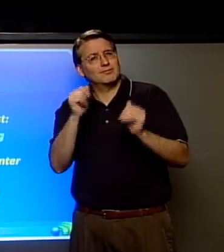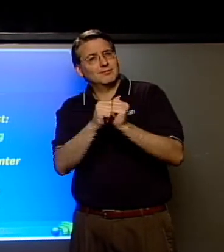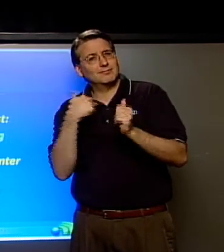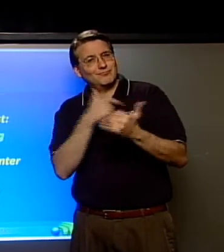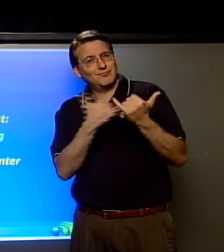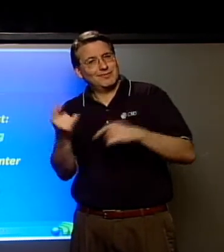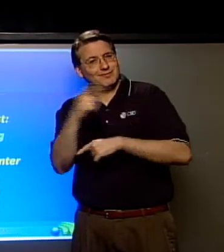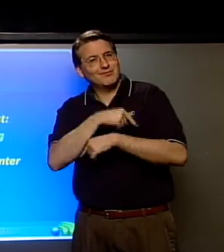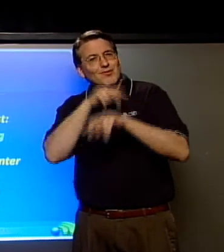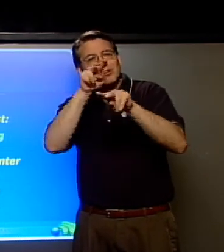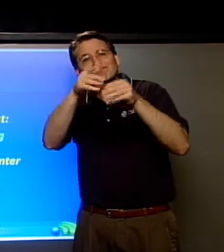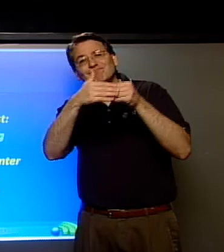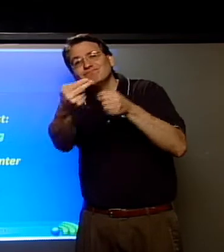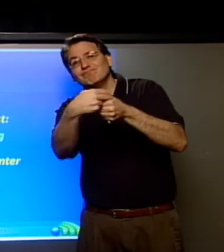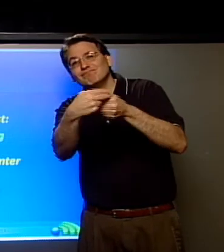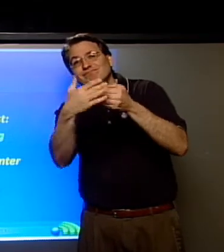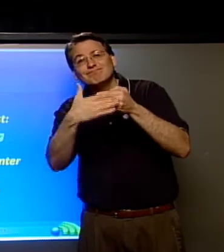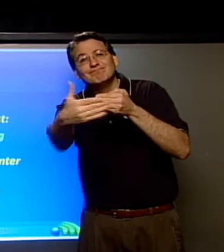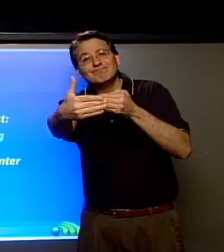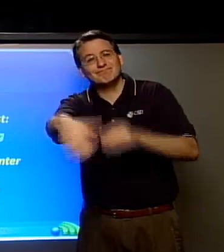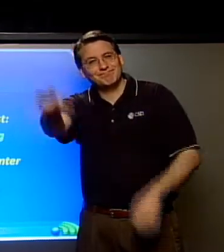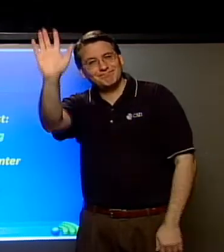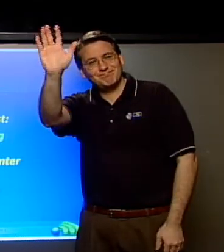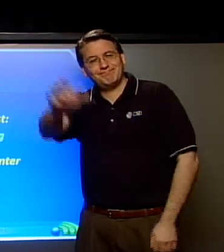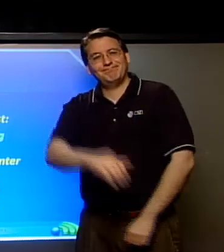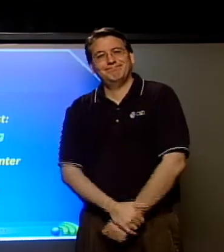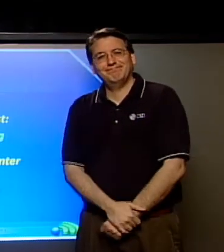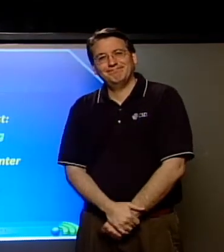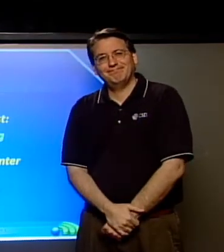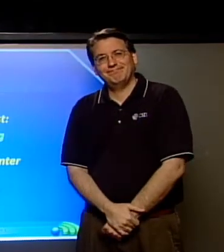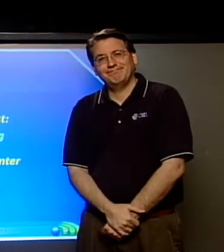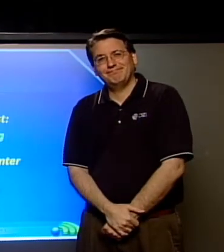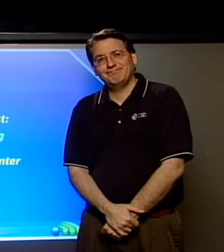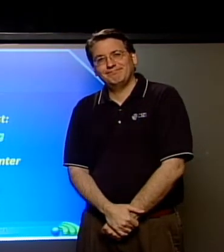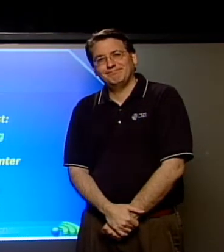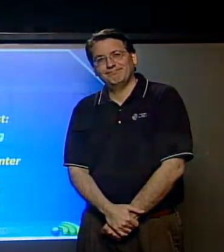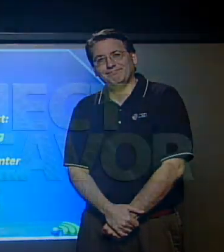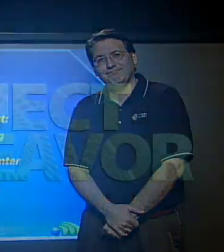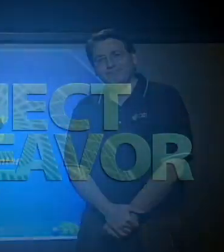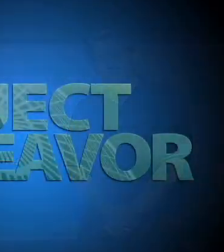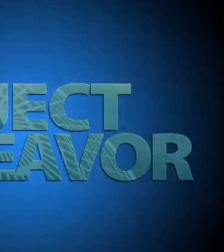So thanks for joining us today, and we look forward to you joining us in the future. Bye-bye.